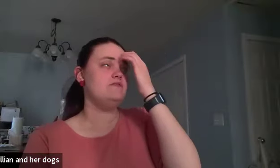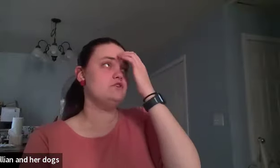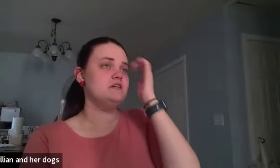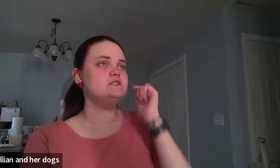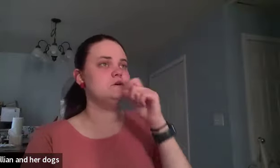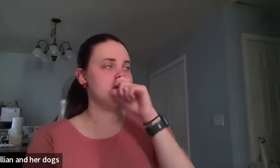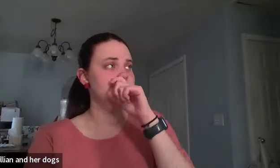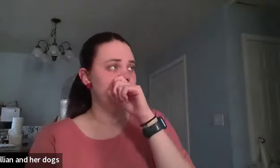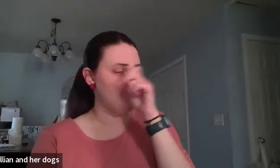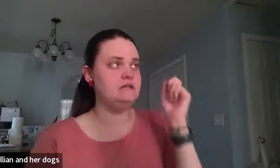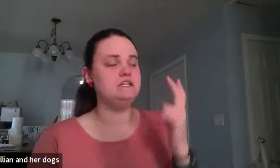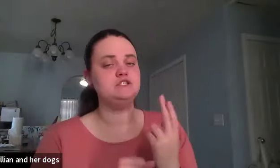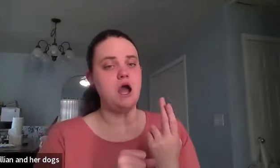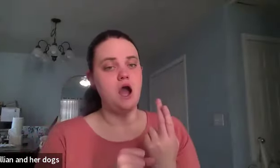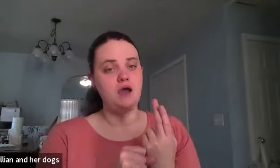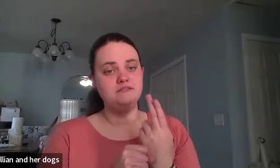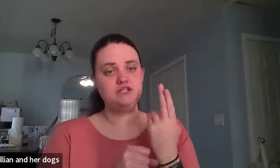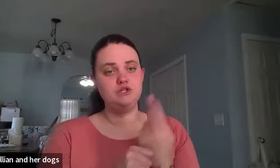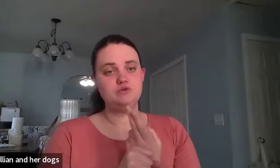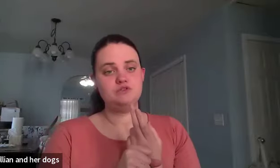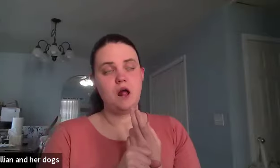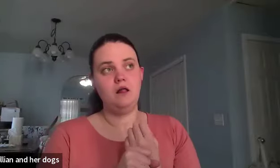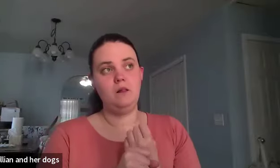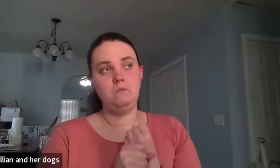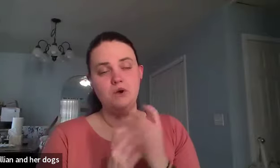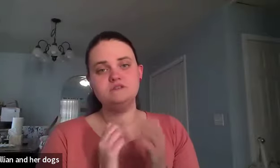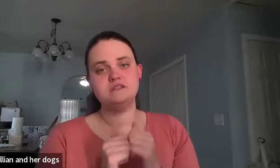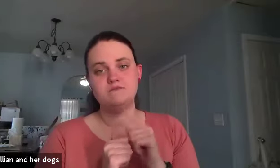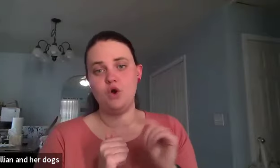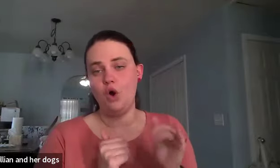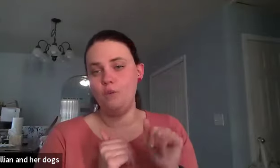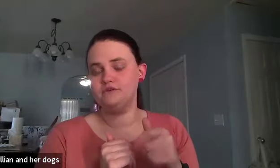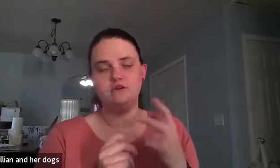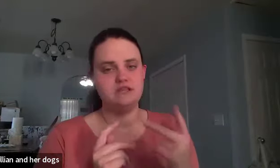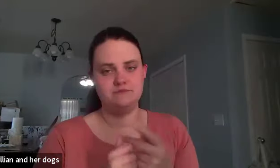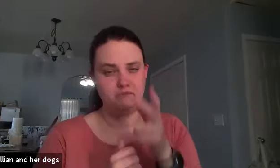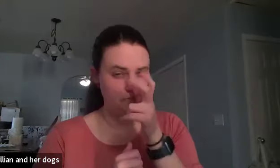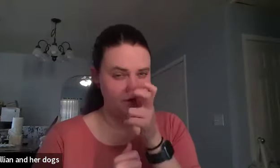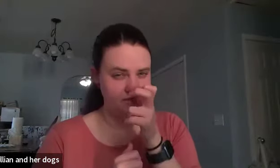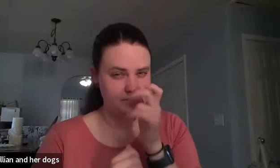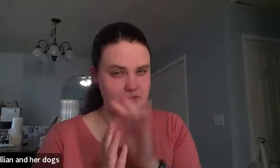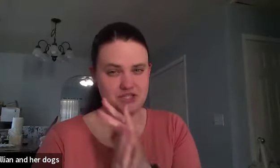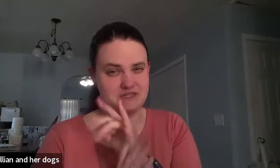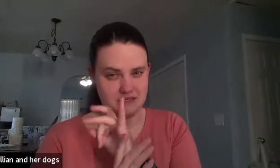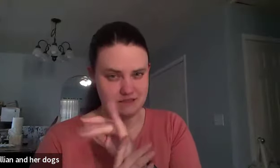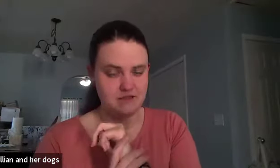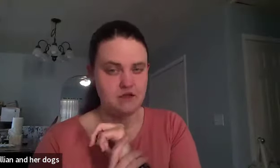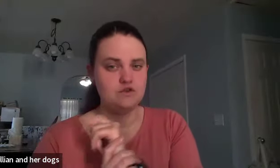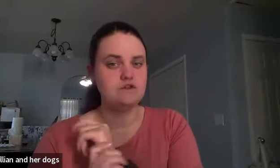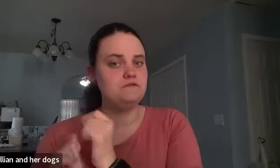And for this one, that one is, I've seen used most of the time for almost all types of bugs, pretty much insects. There's a